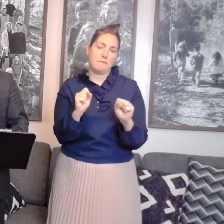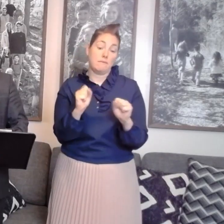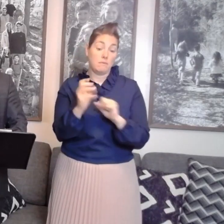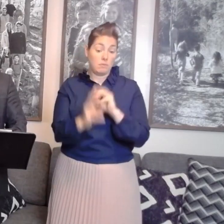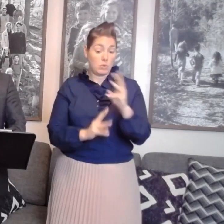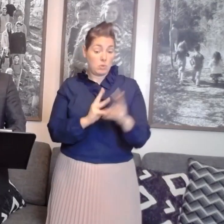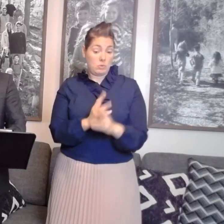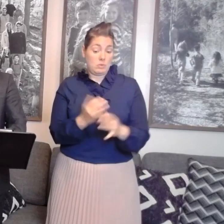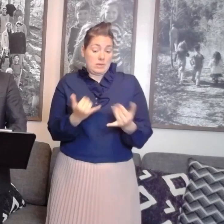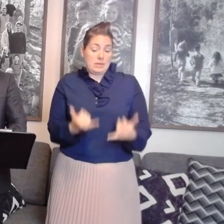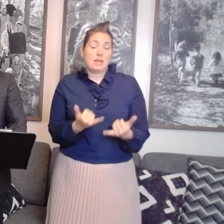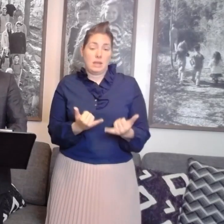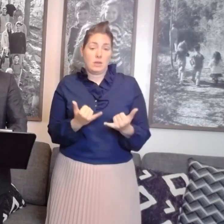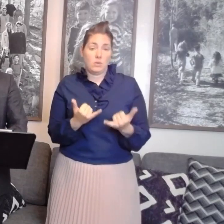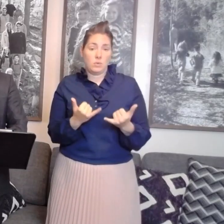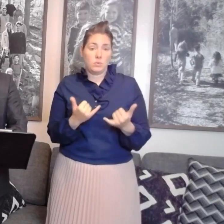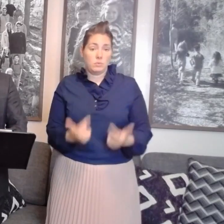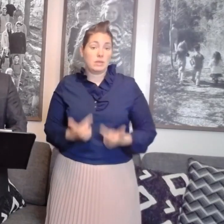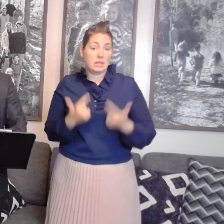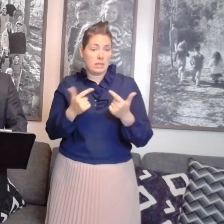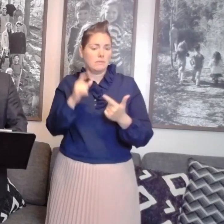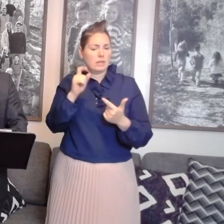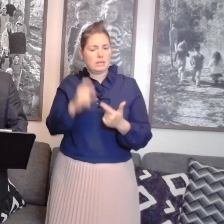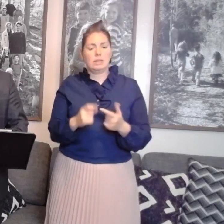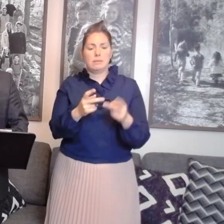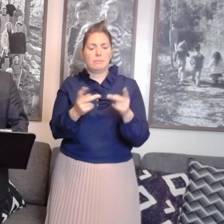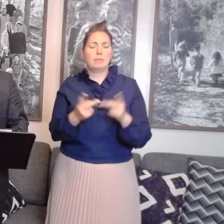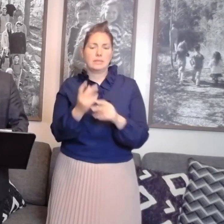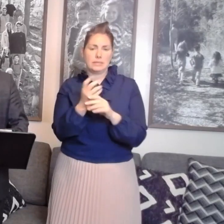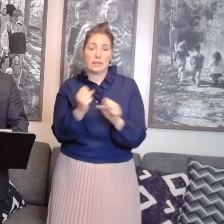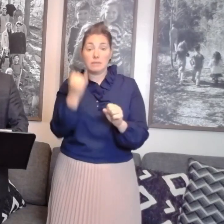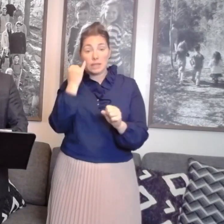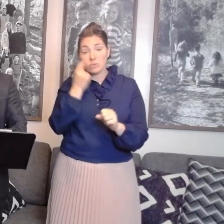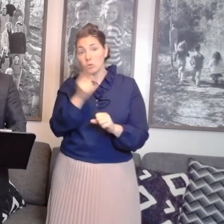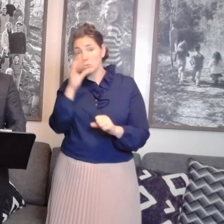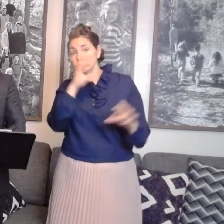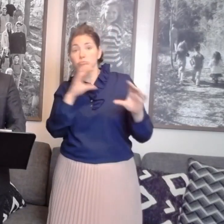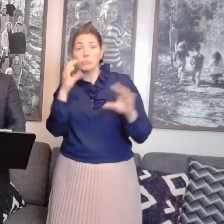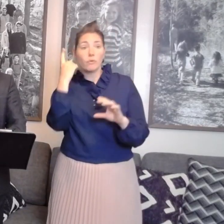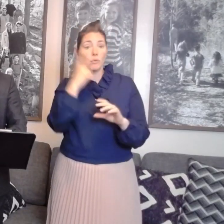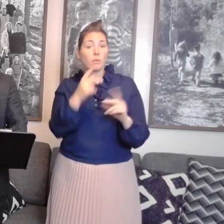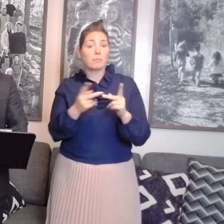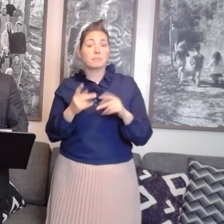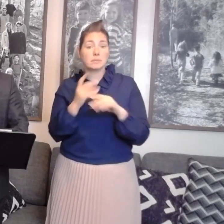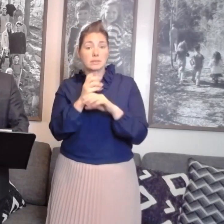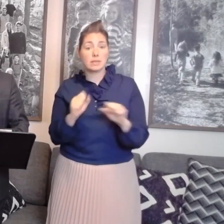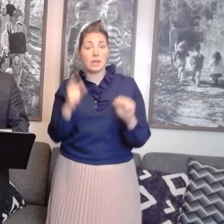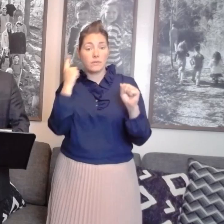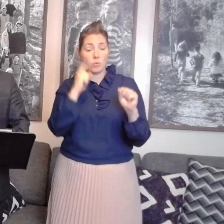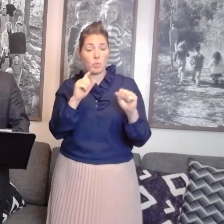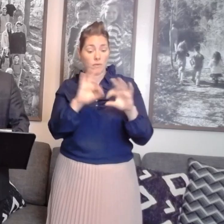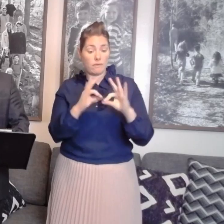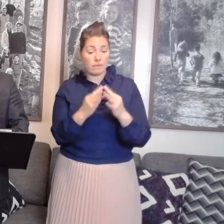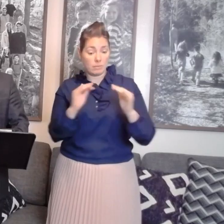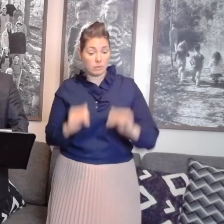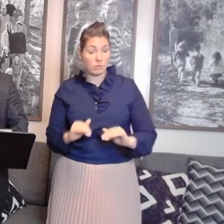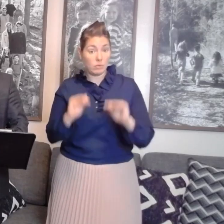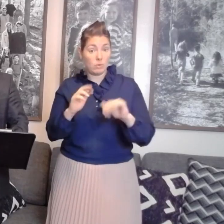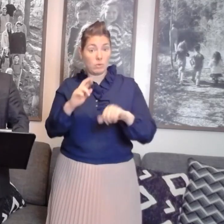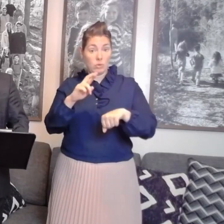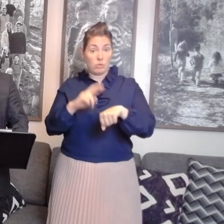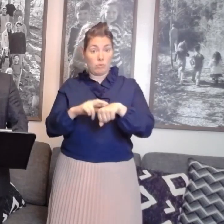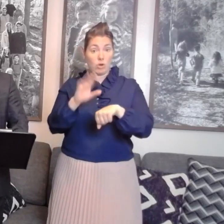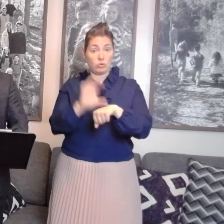that we're living in, we need a safe place. And if you're looking for a safe place to raise your family, the Rock